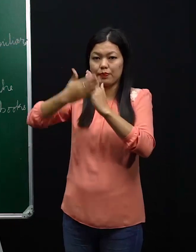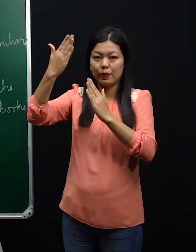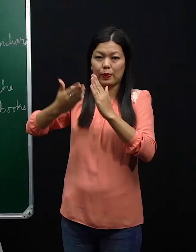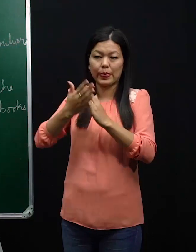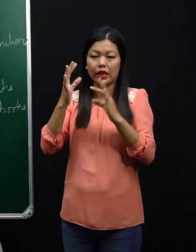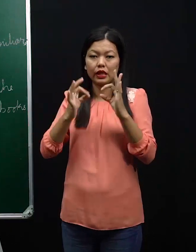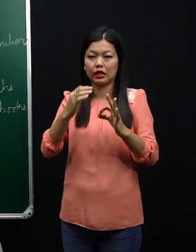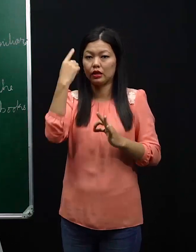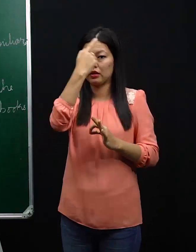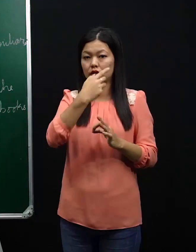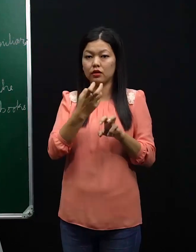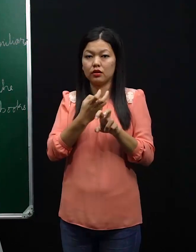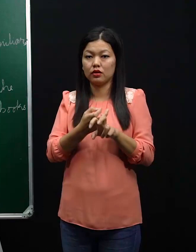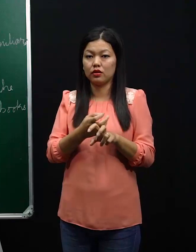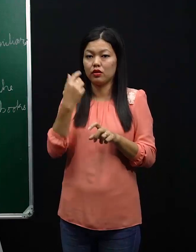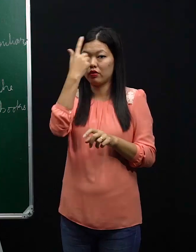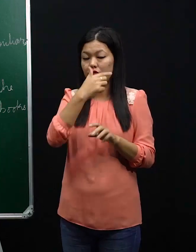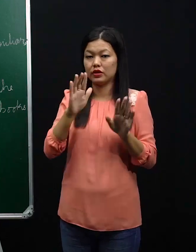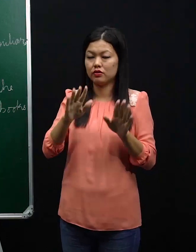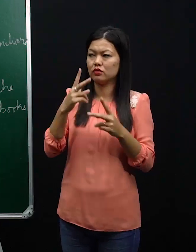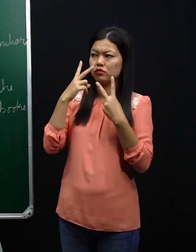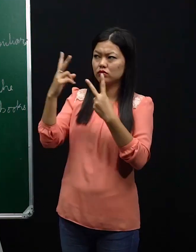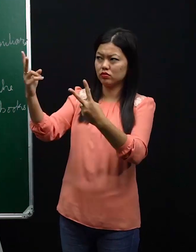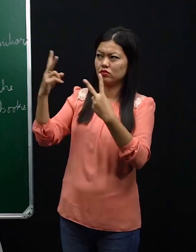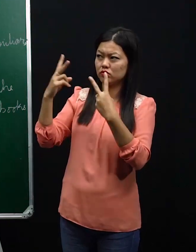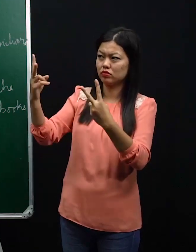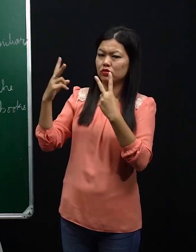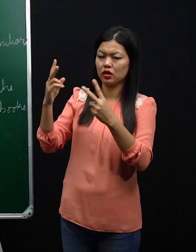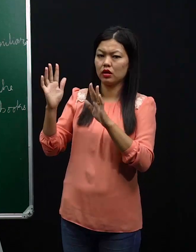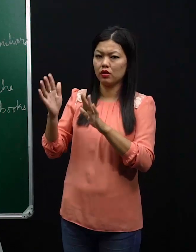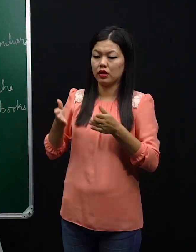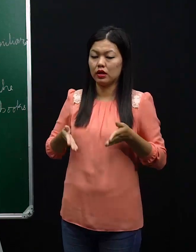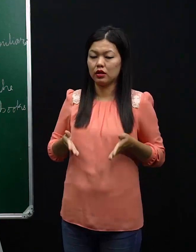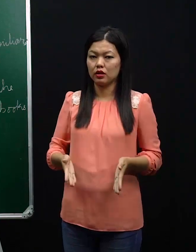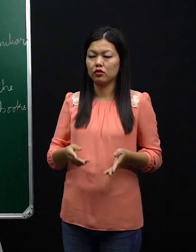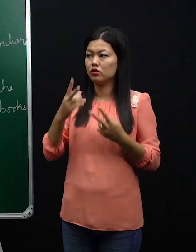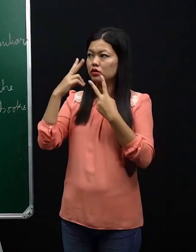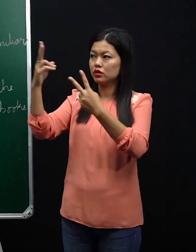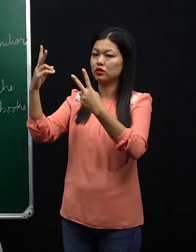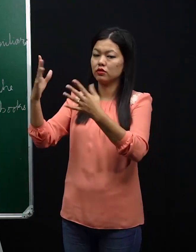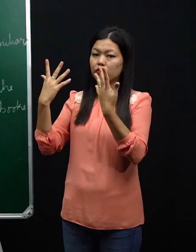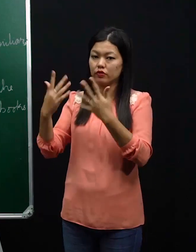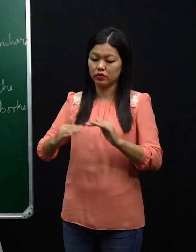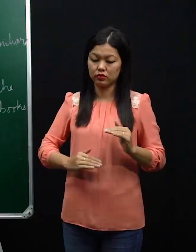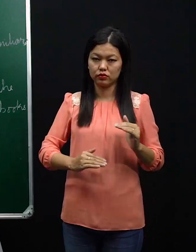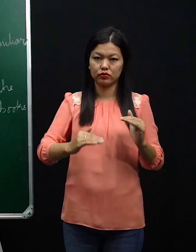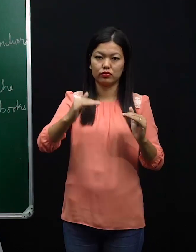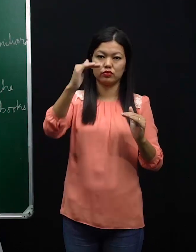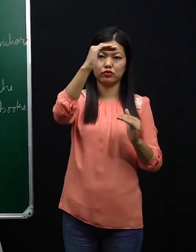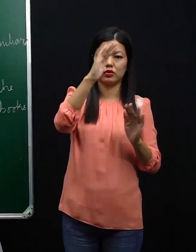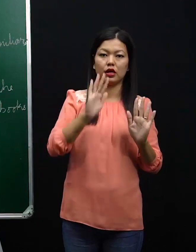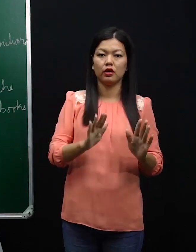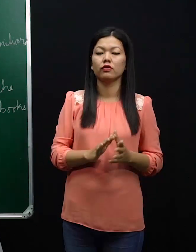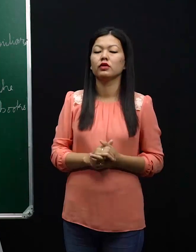which became an inspiration for him, right? So let us recollect the story that we have done in our previous two classes. And